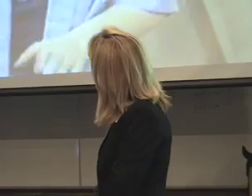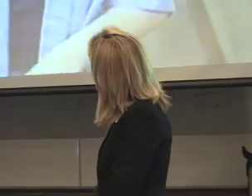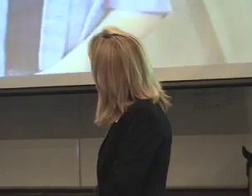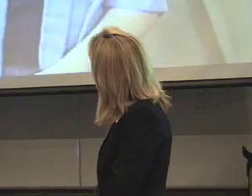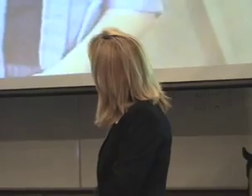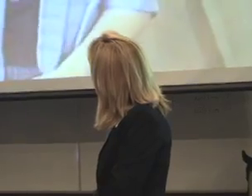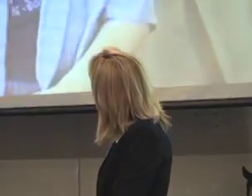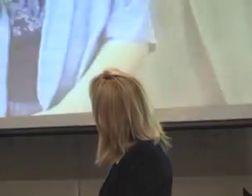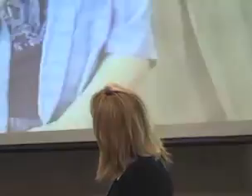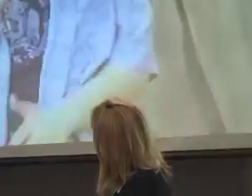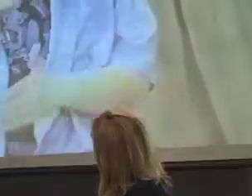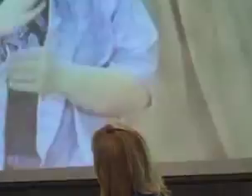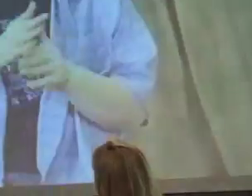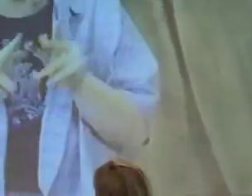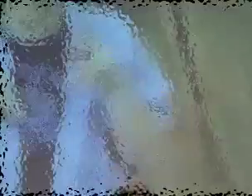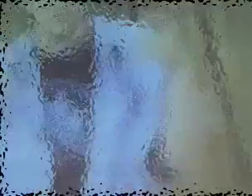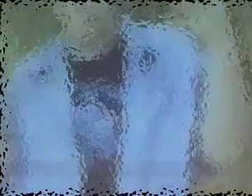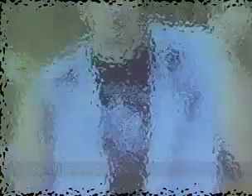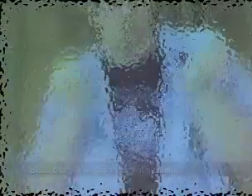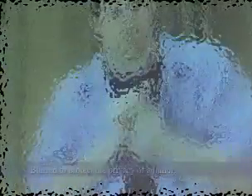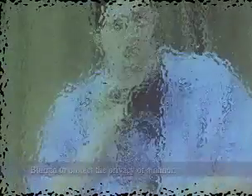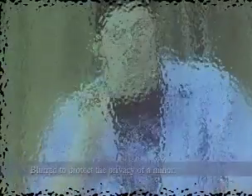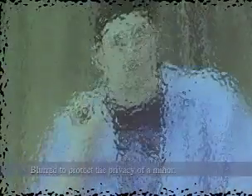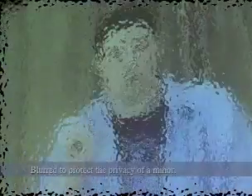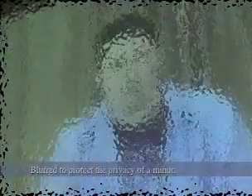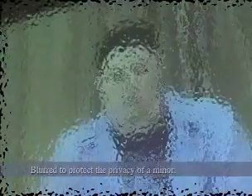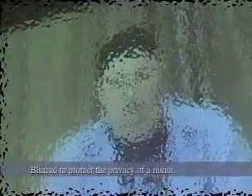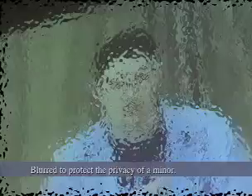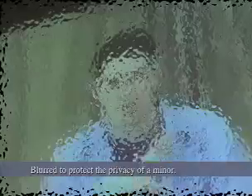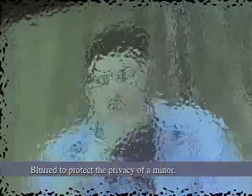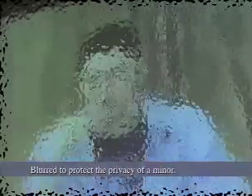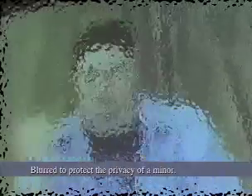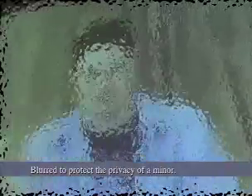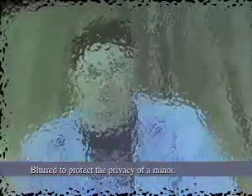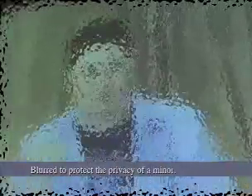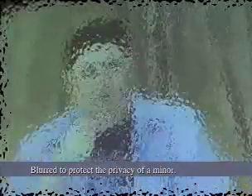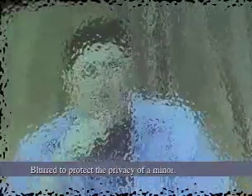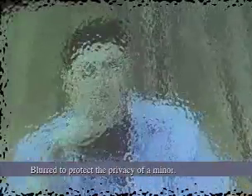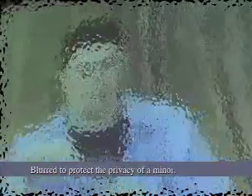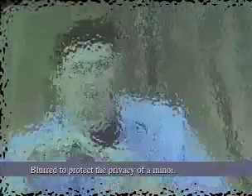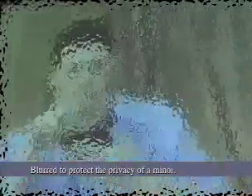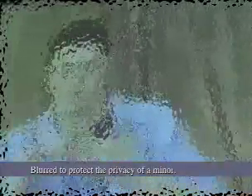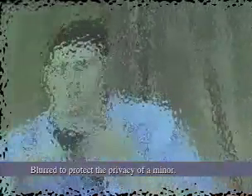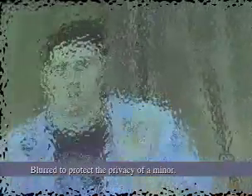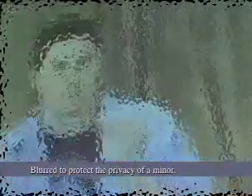When I went to the class, or I looked around, and they were really fluent in ASL.